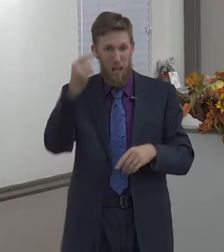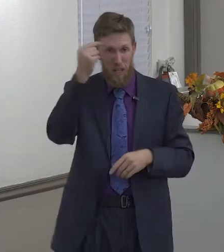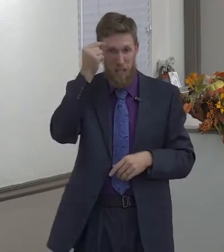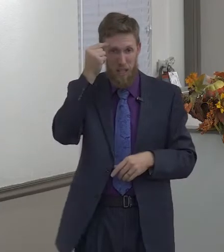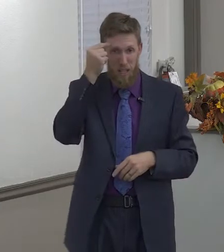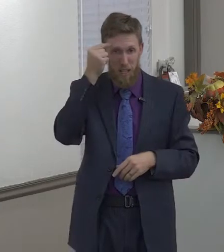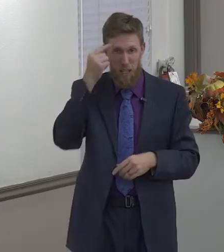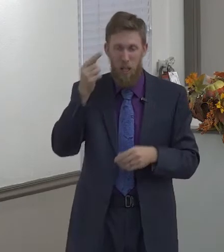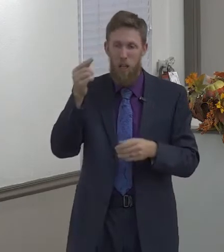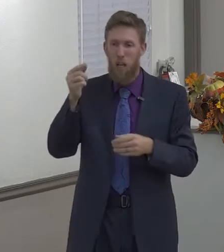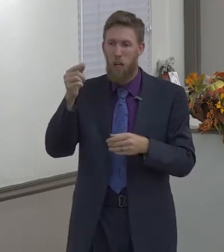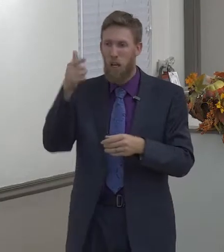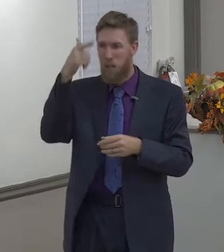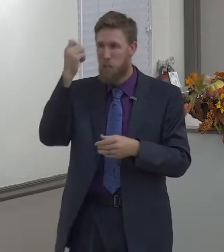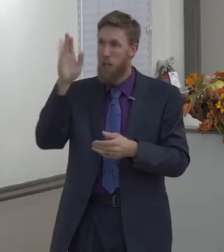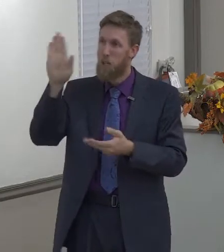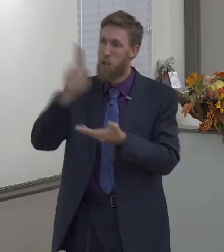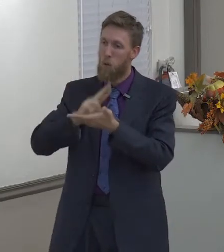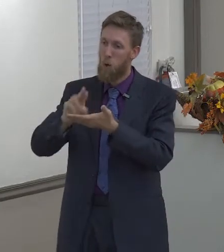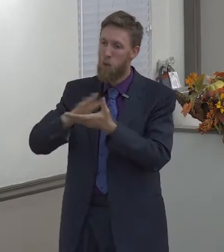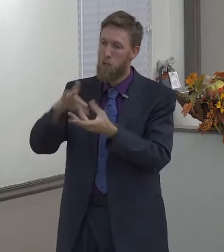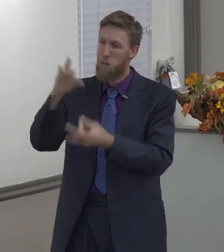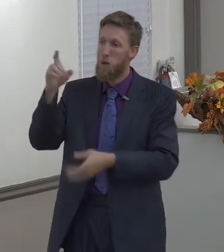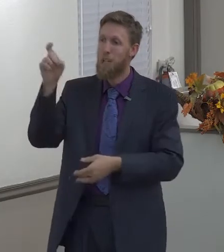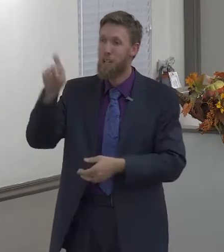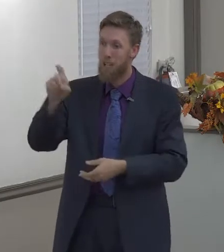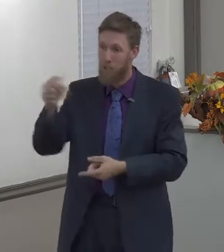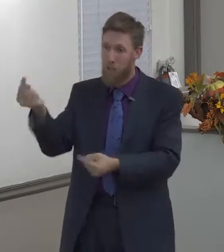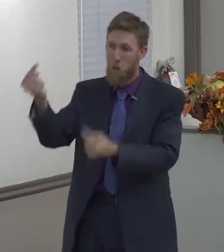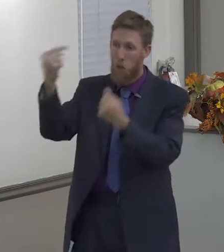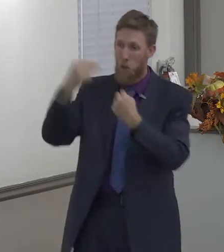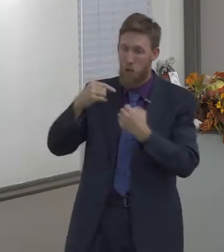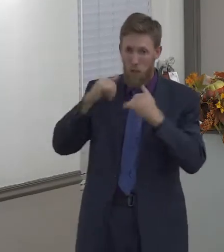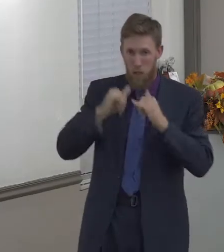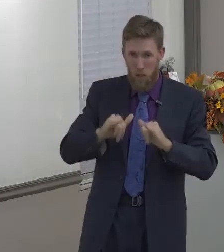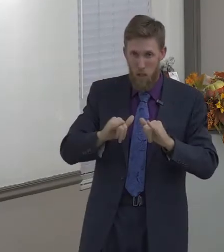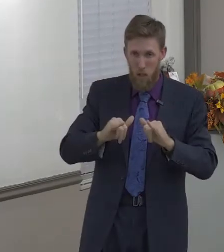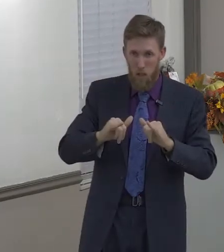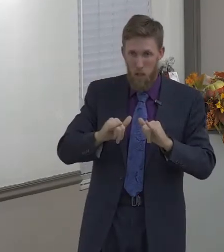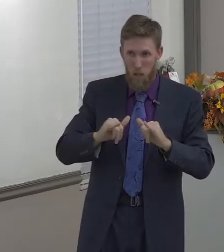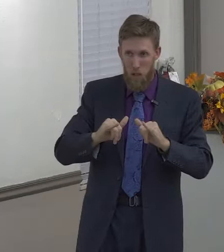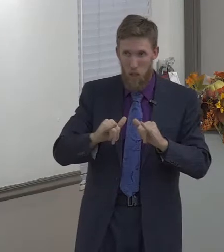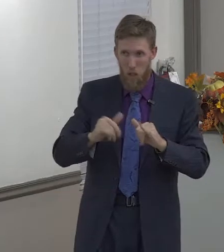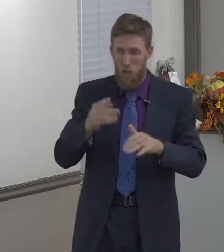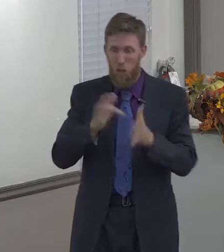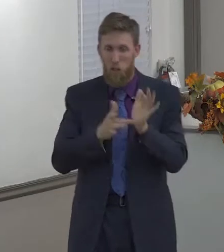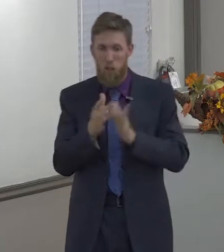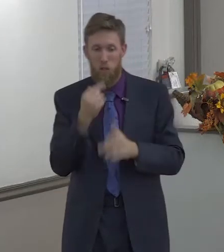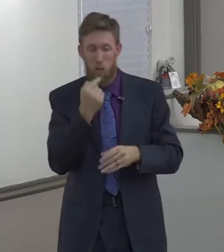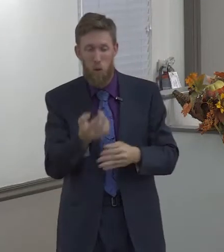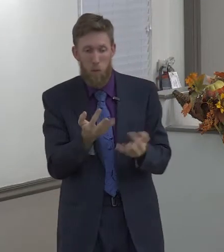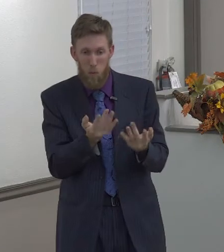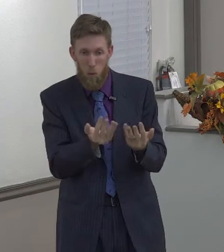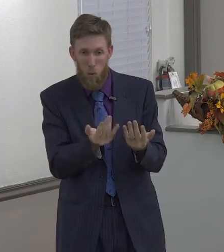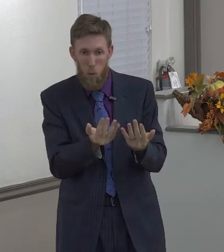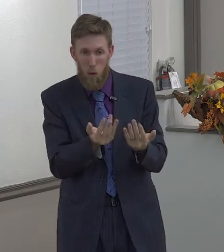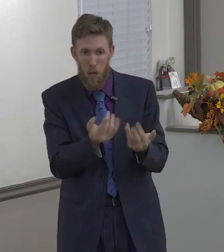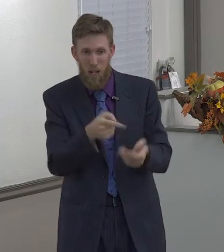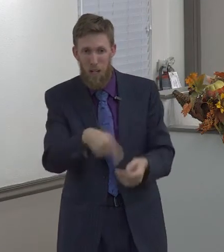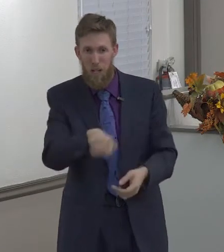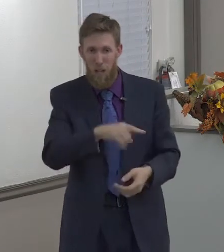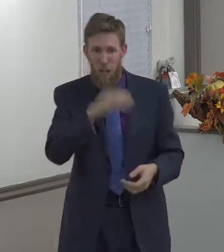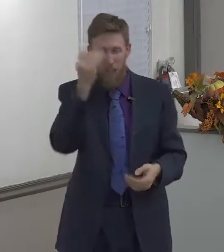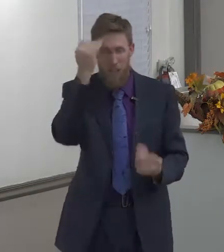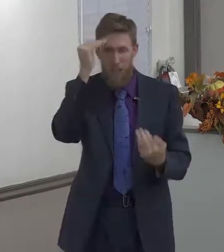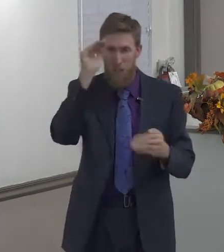Acts 1:4. And being assembled together with them, commanded them that they should not depart from Jerusalem, but wait for the promise of the